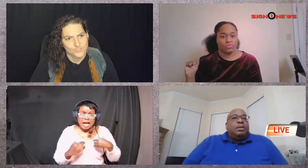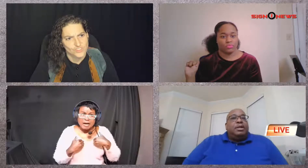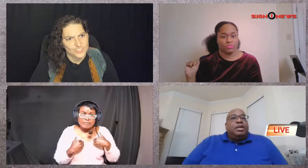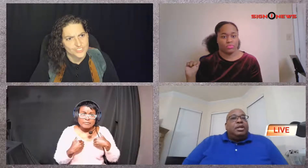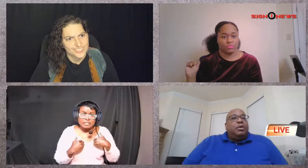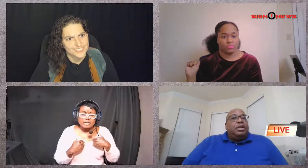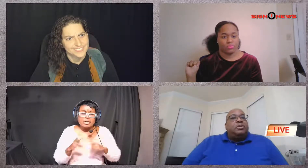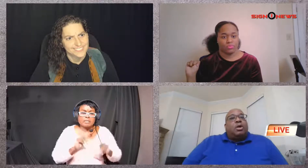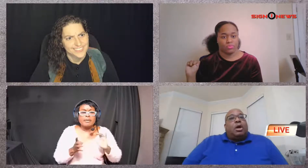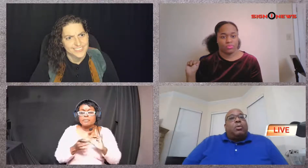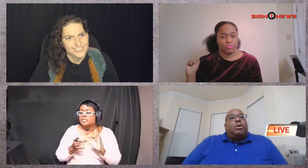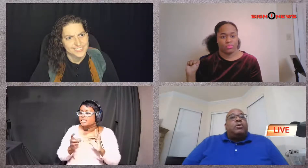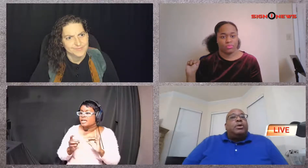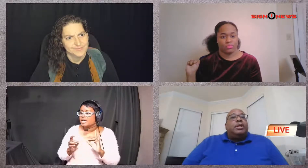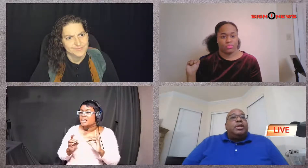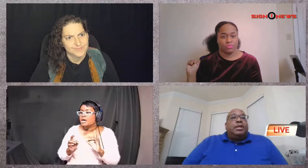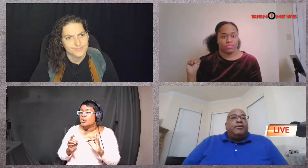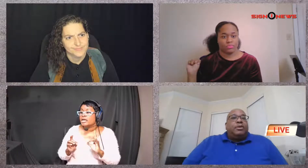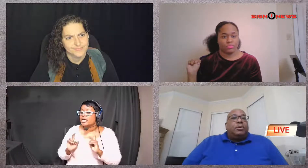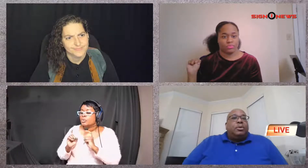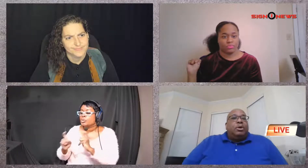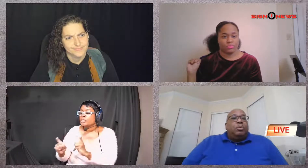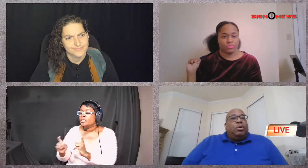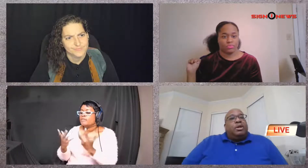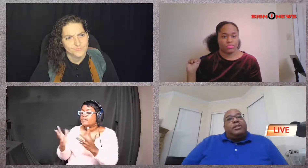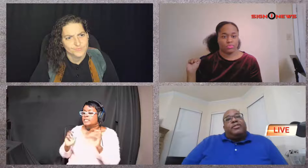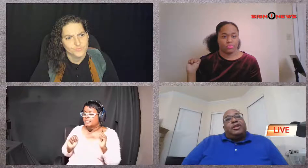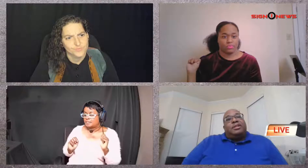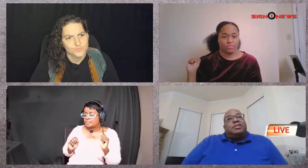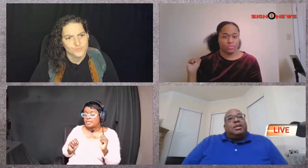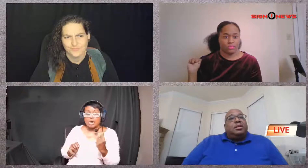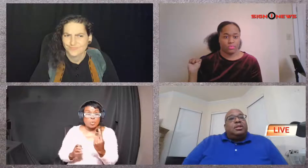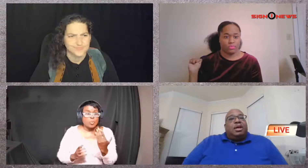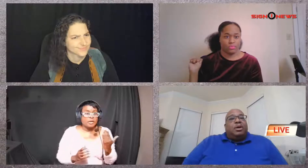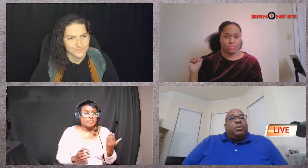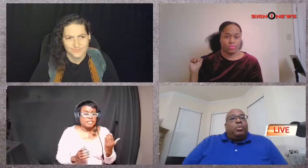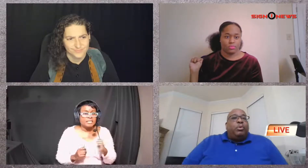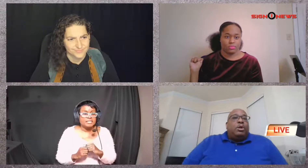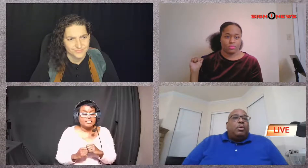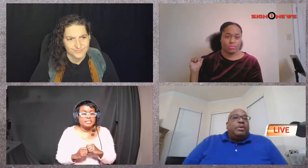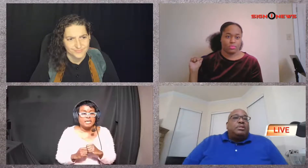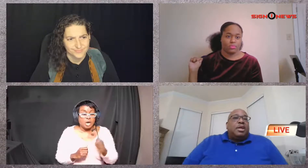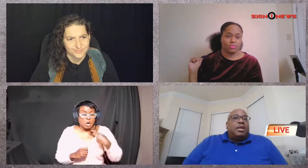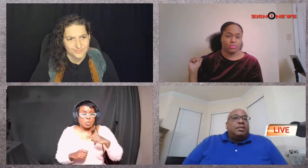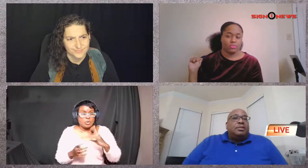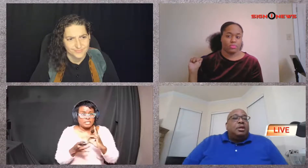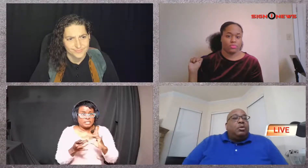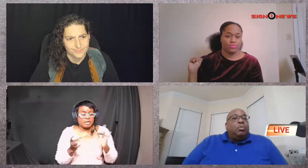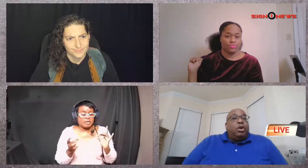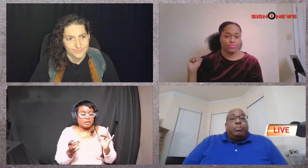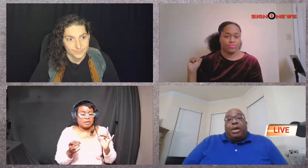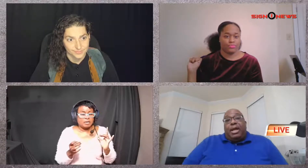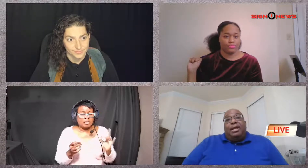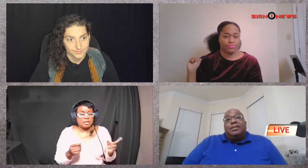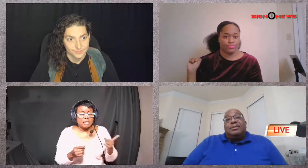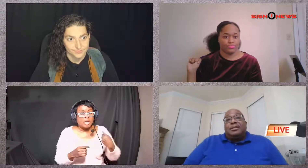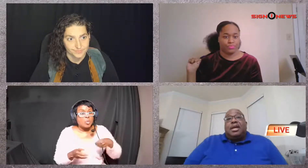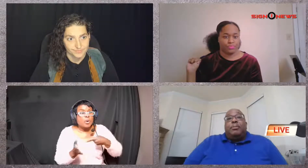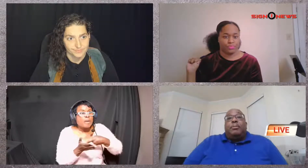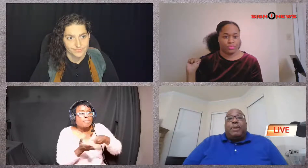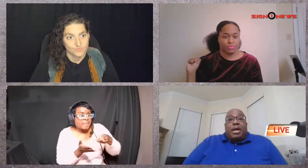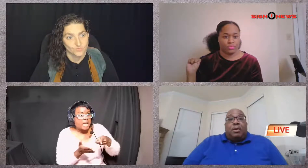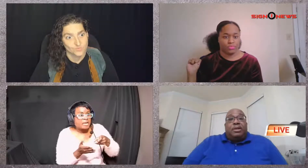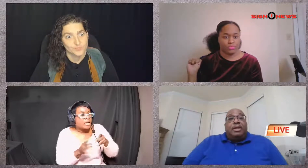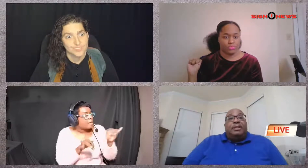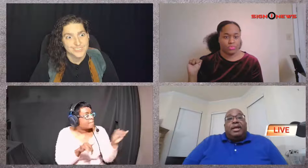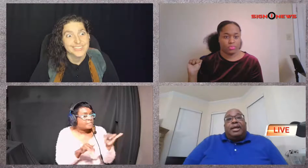would say, well, here's all we're going to give you, one of the things that we would always say is we're paying the